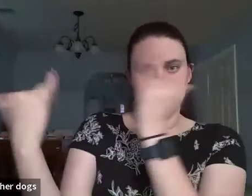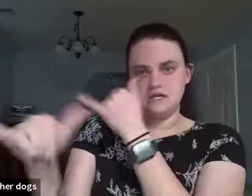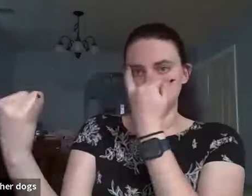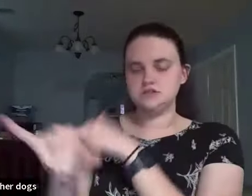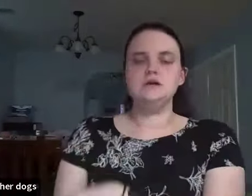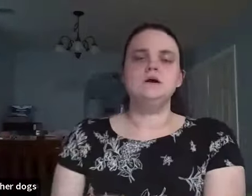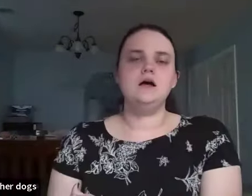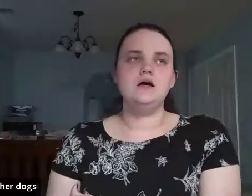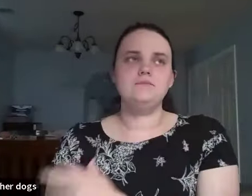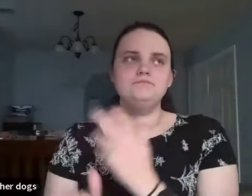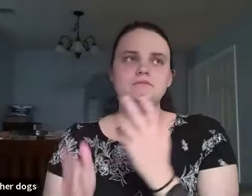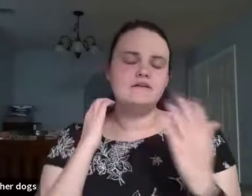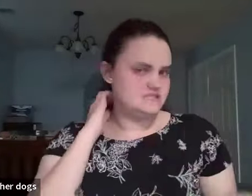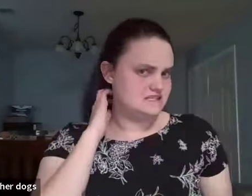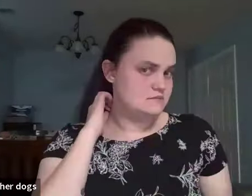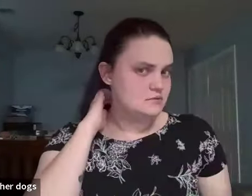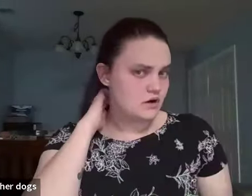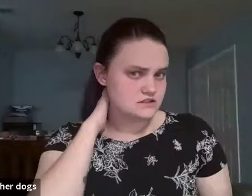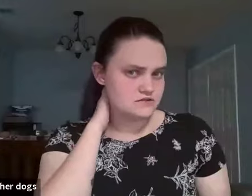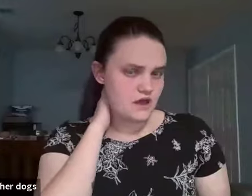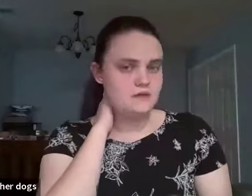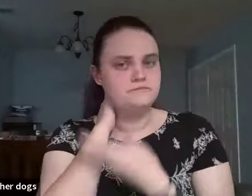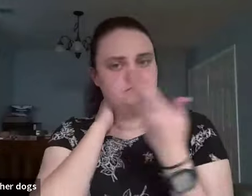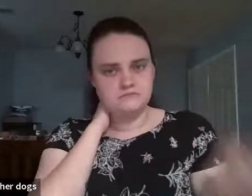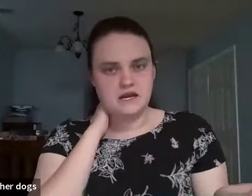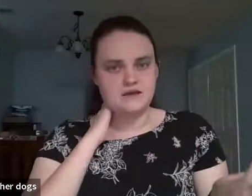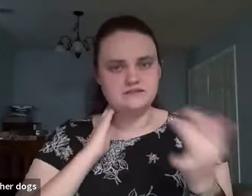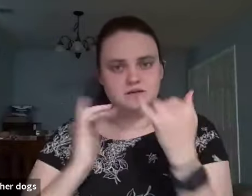then the major. I've seen some people also do that, but I have seen some